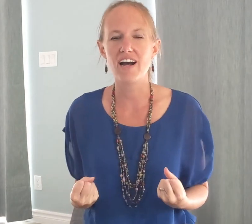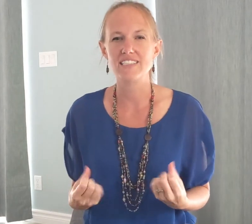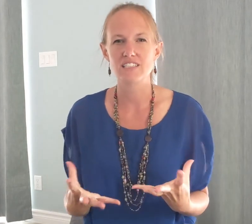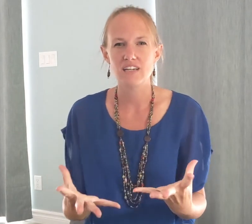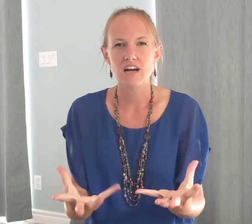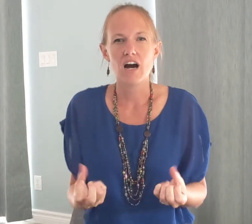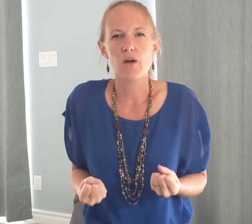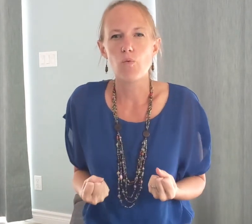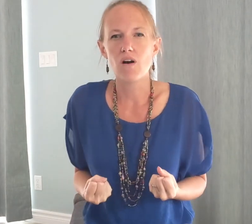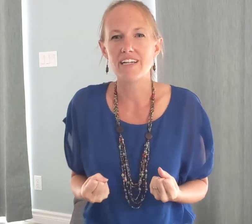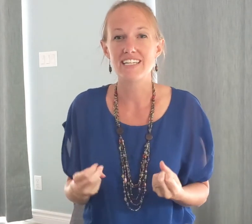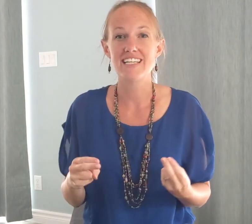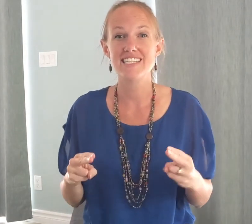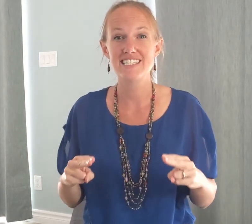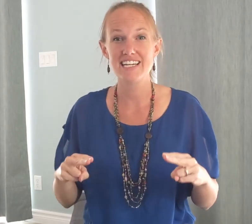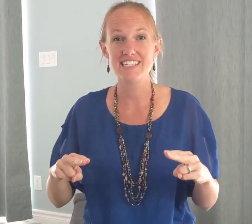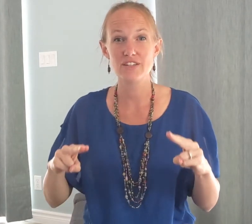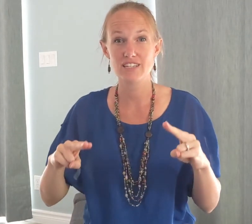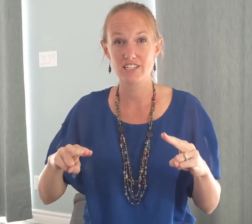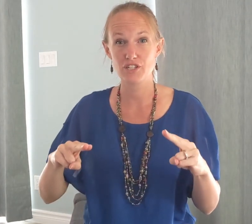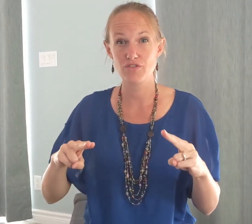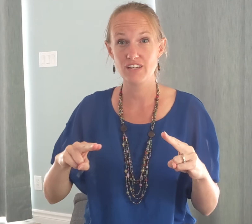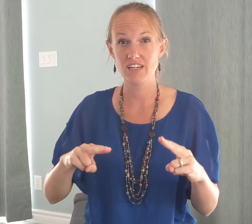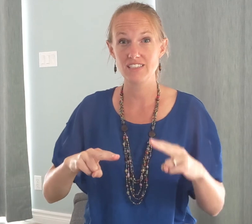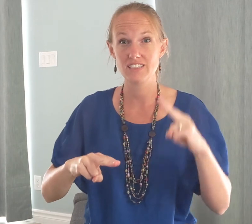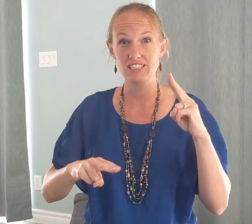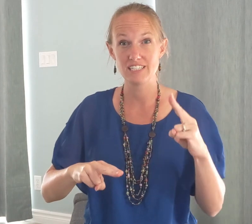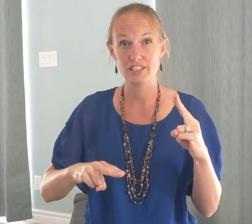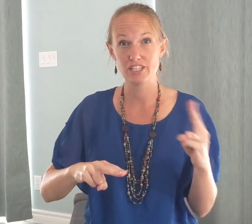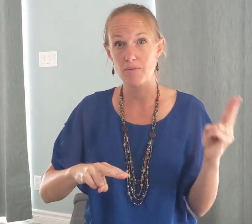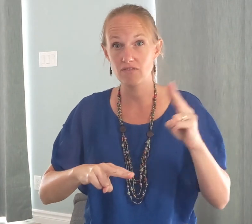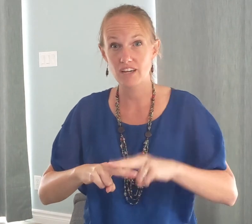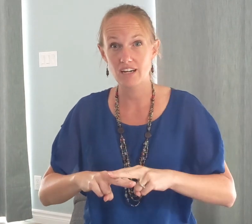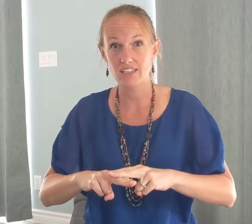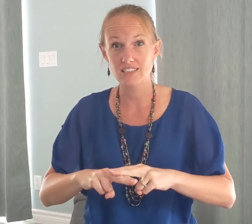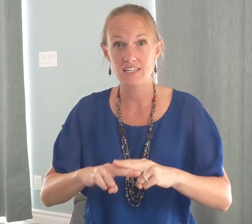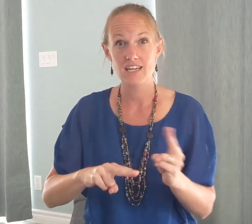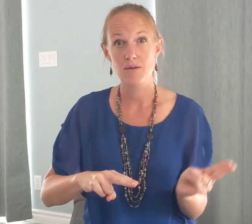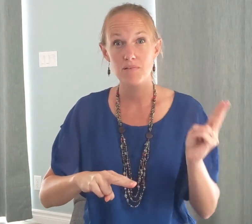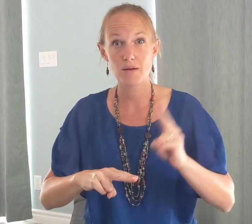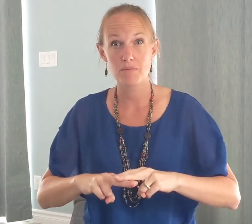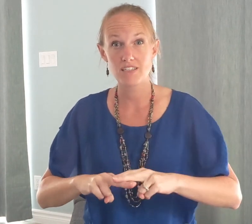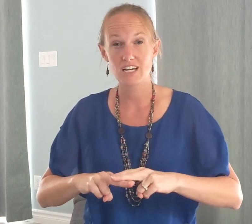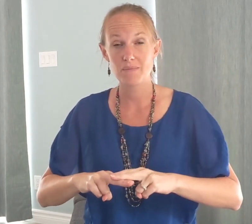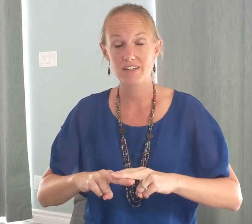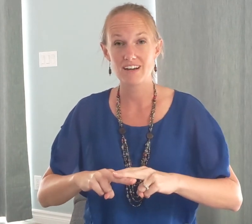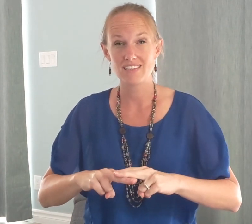want. And then sit. You take two fingers. You're going to take your dominant fingers and plop them on top of your